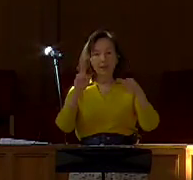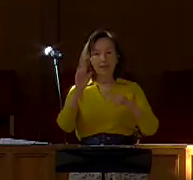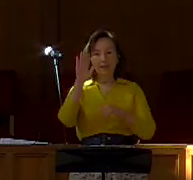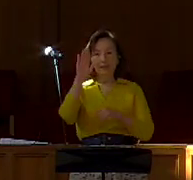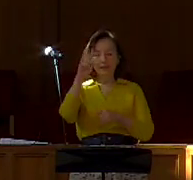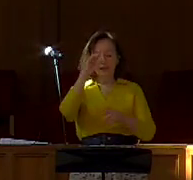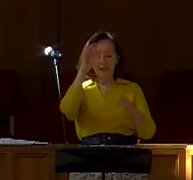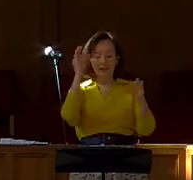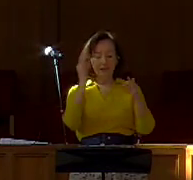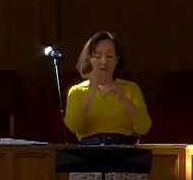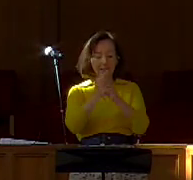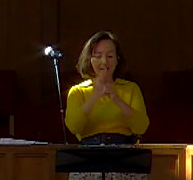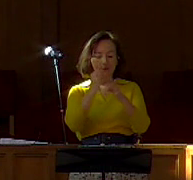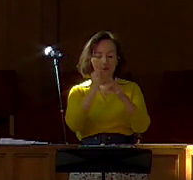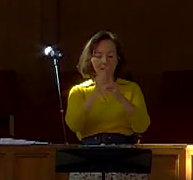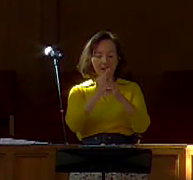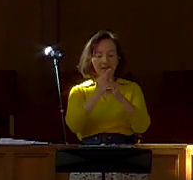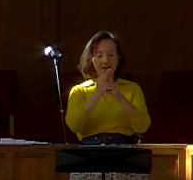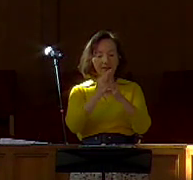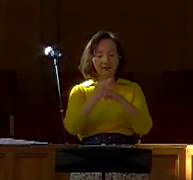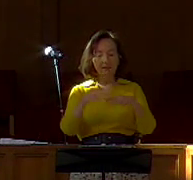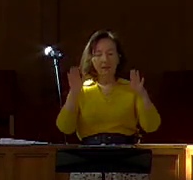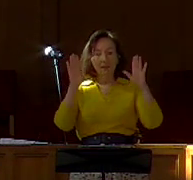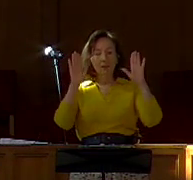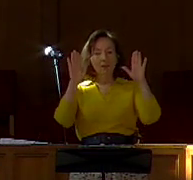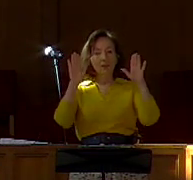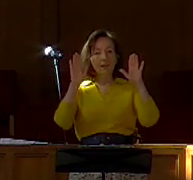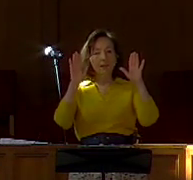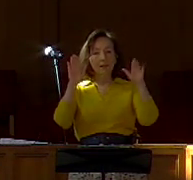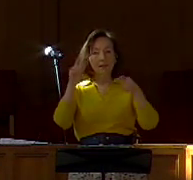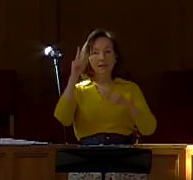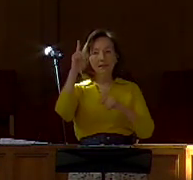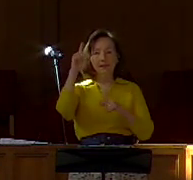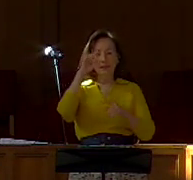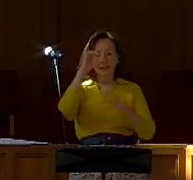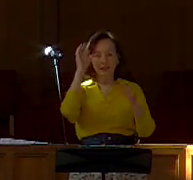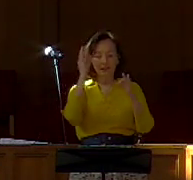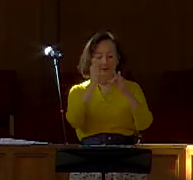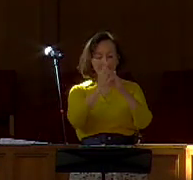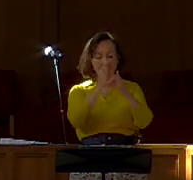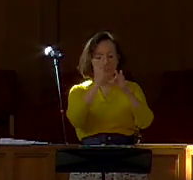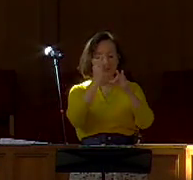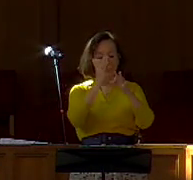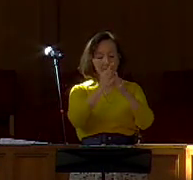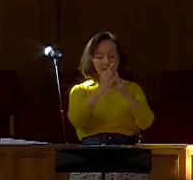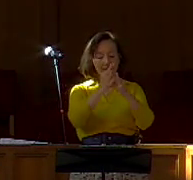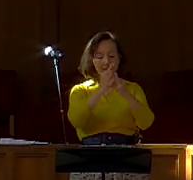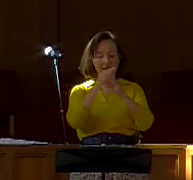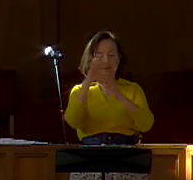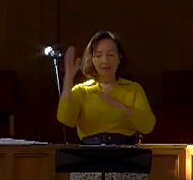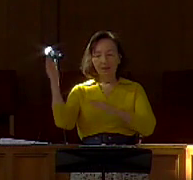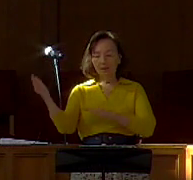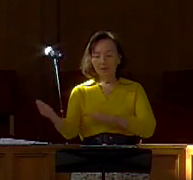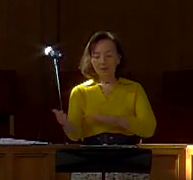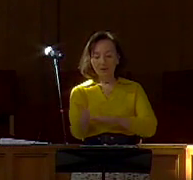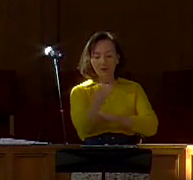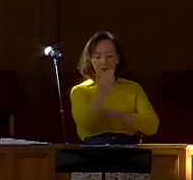Great is Thy faithfulness, great is Thy